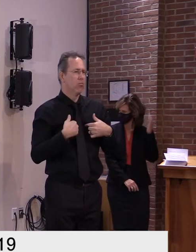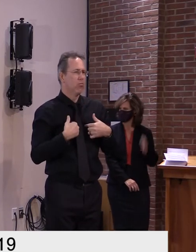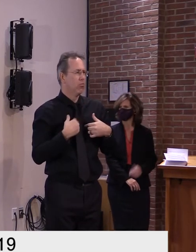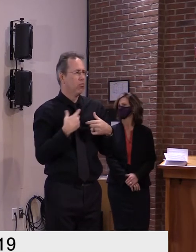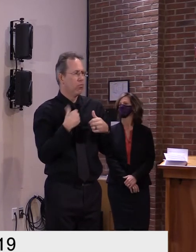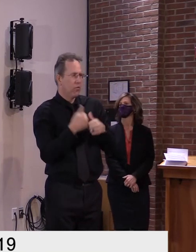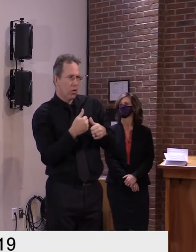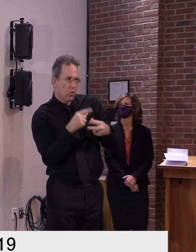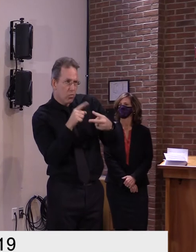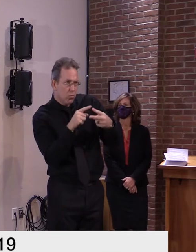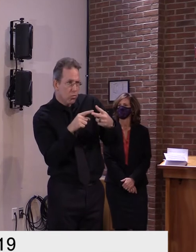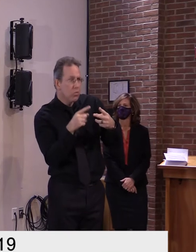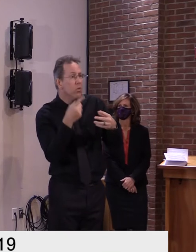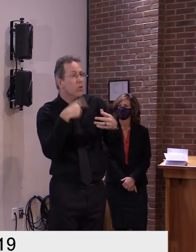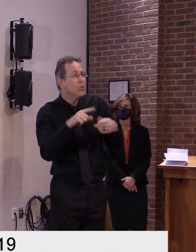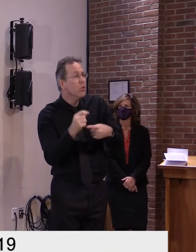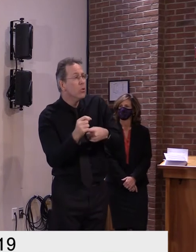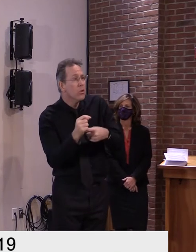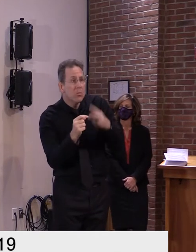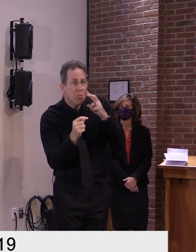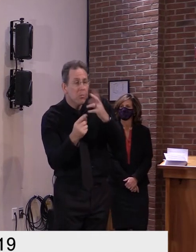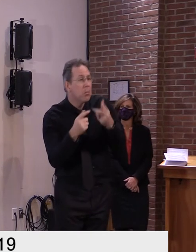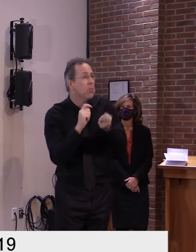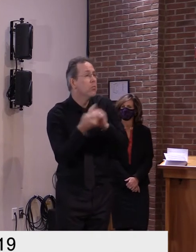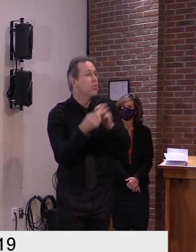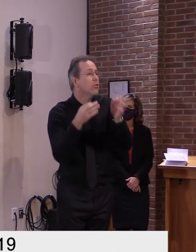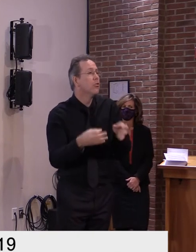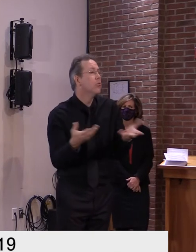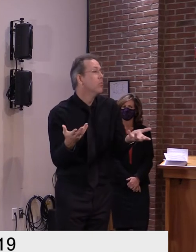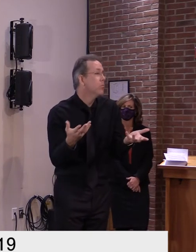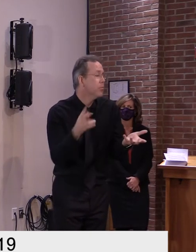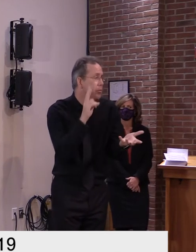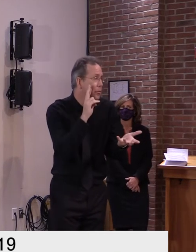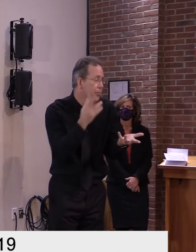very, very high priority from my standpoint.